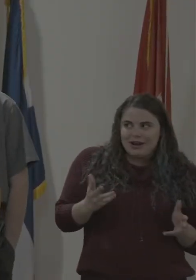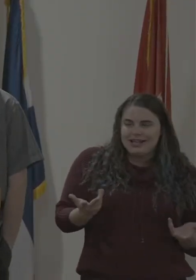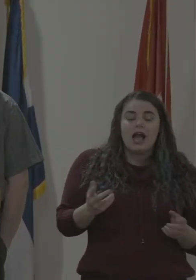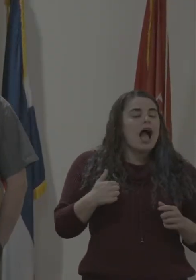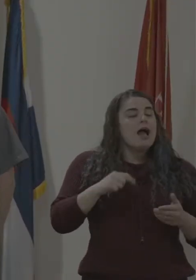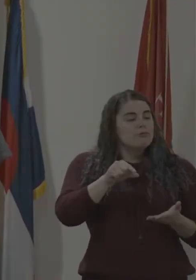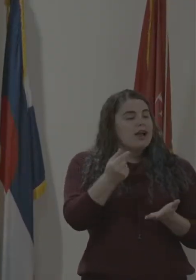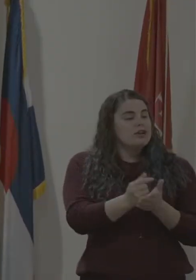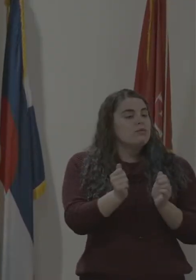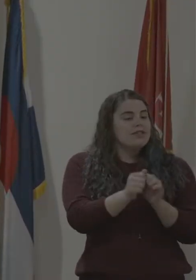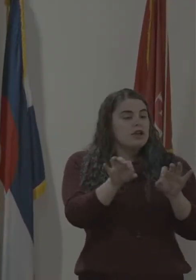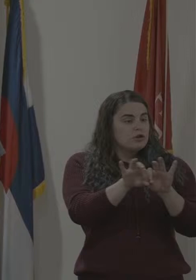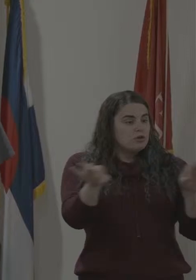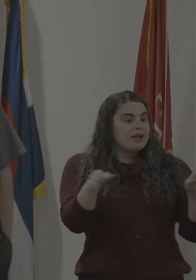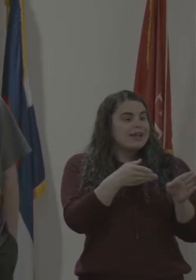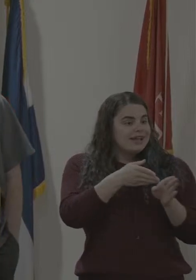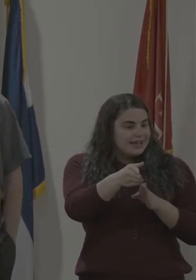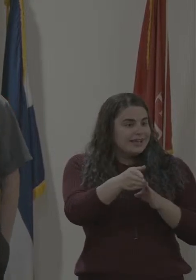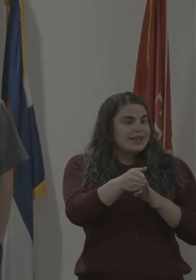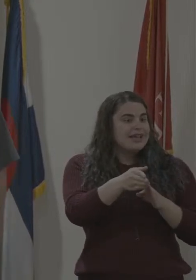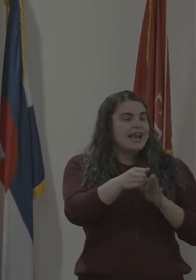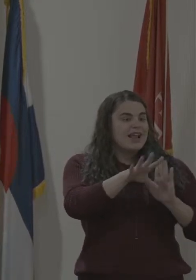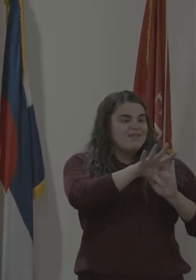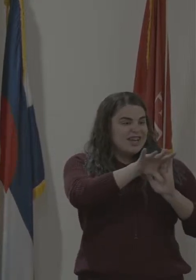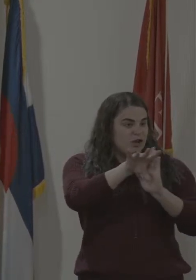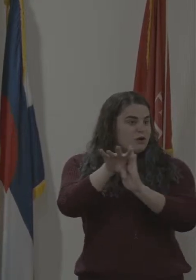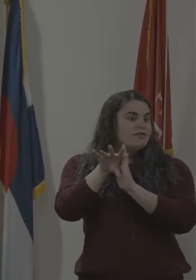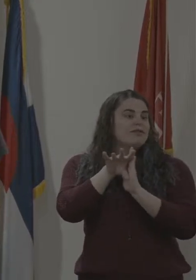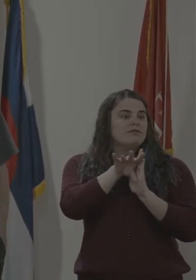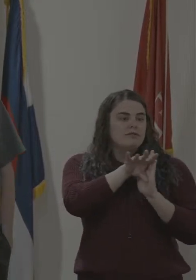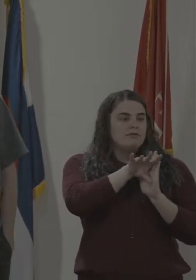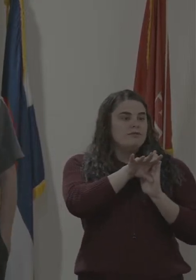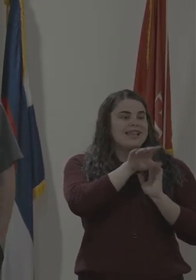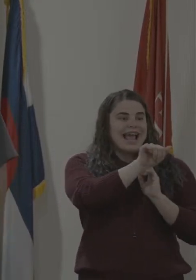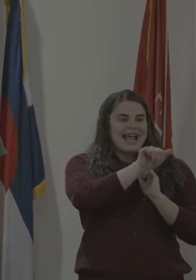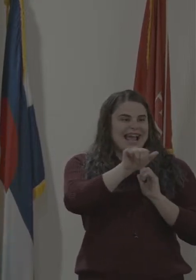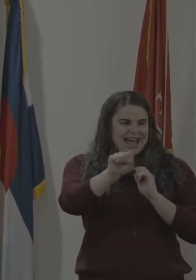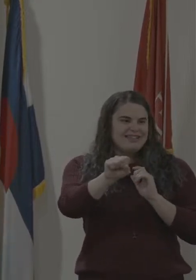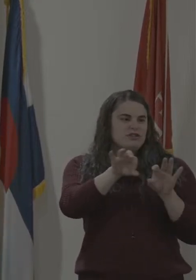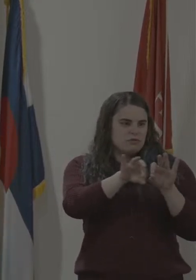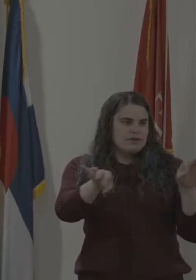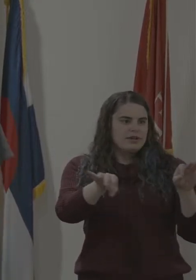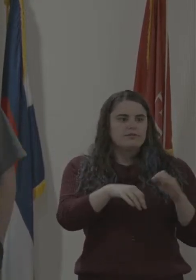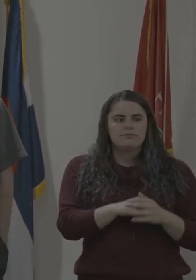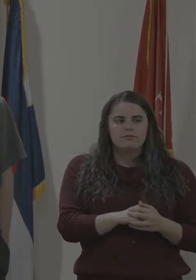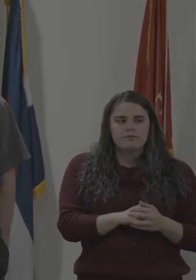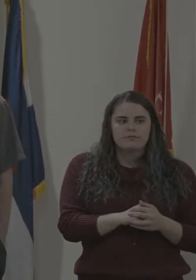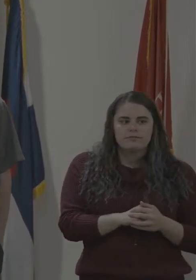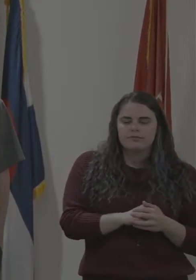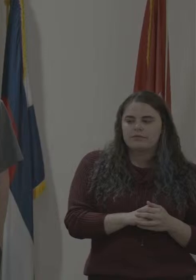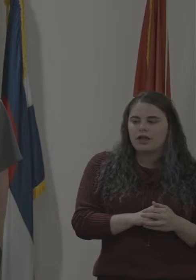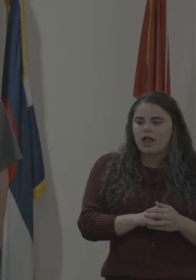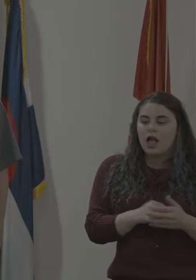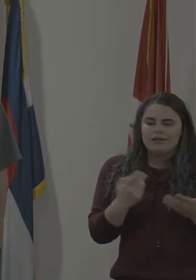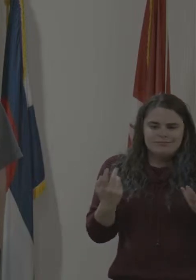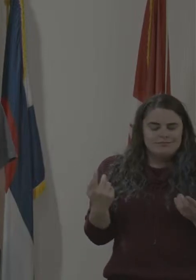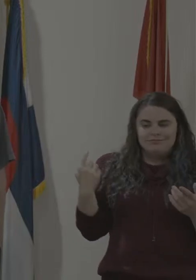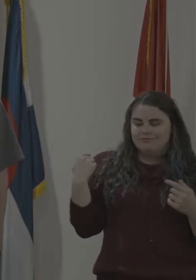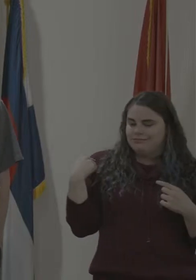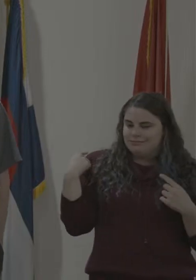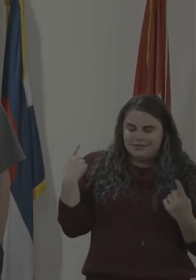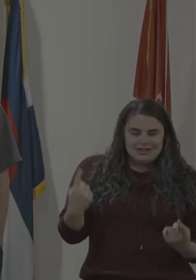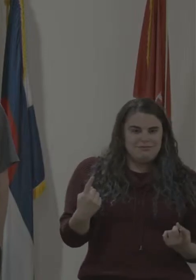graduating with a degree in videography, associate of applied science. It has been